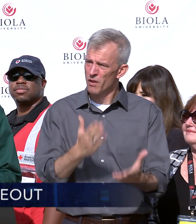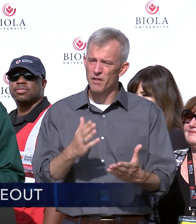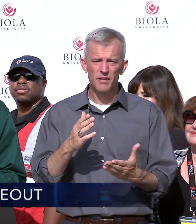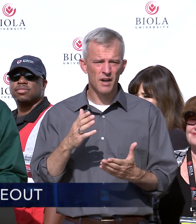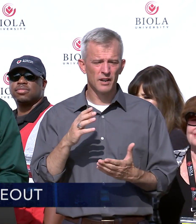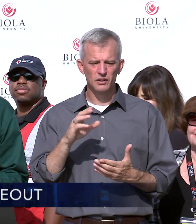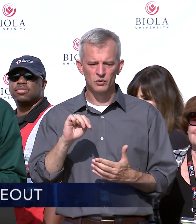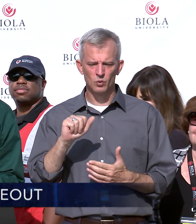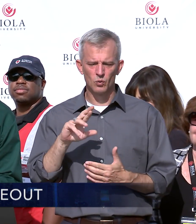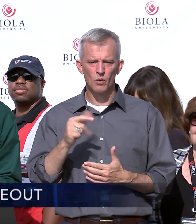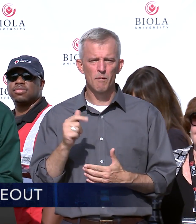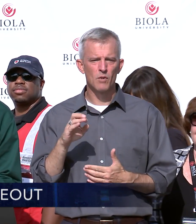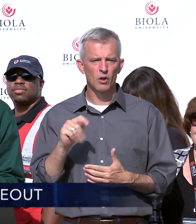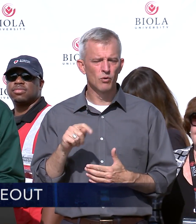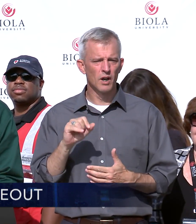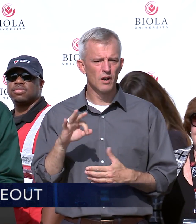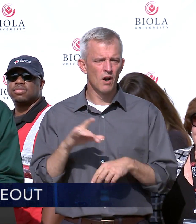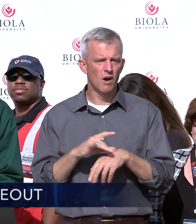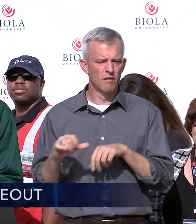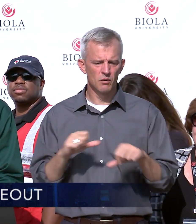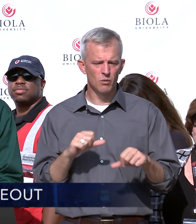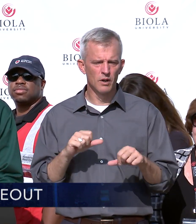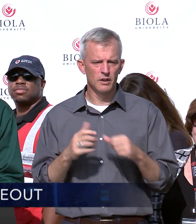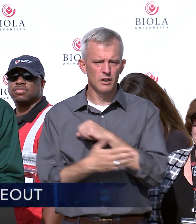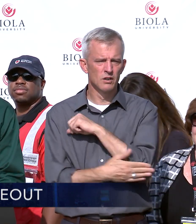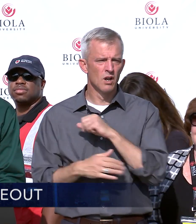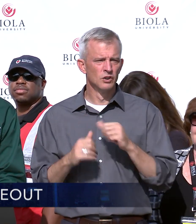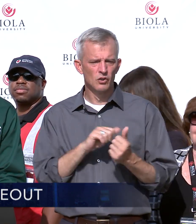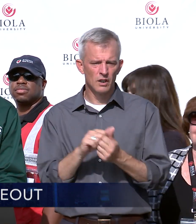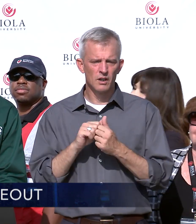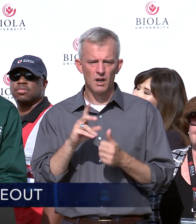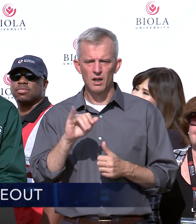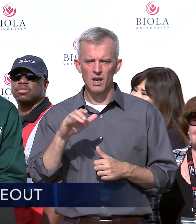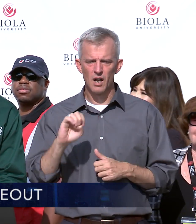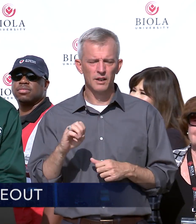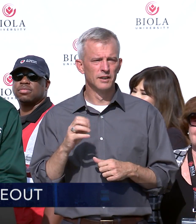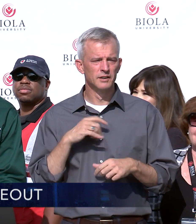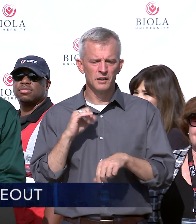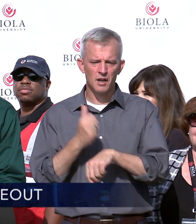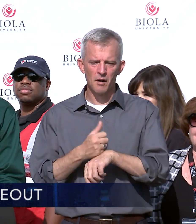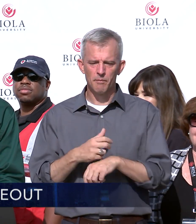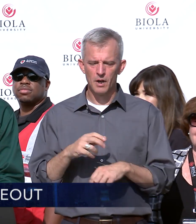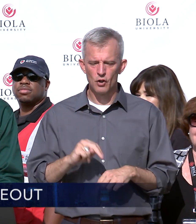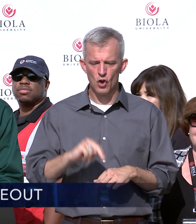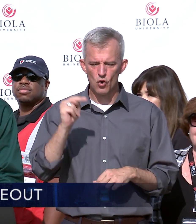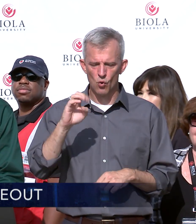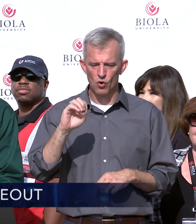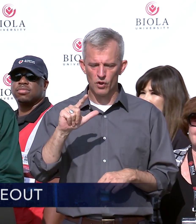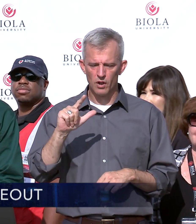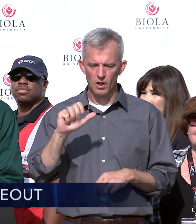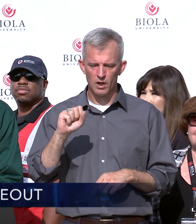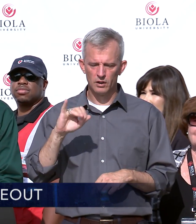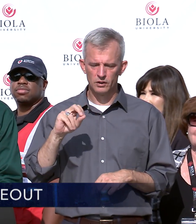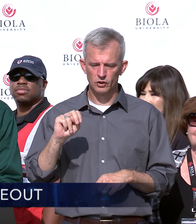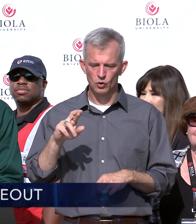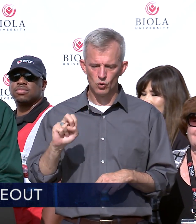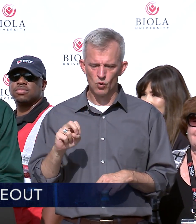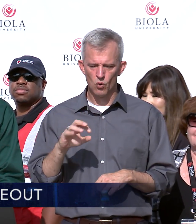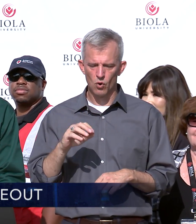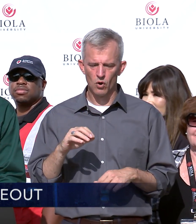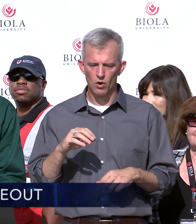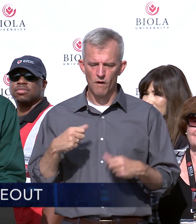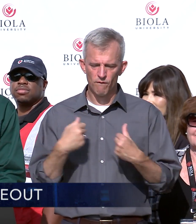is based on an earthquake scenario of a magnitude 7.1 on the northern Elsinore fault system that comes very close